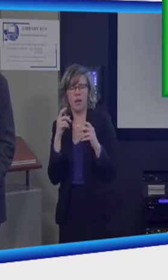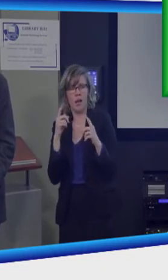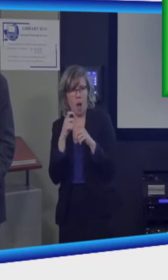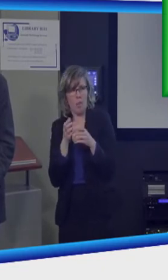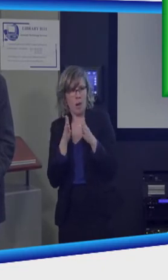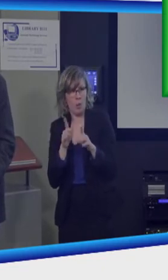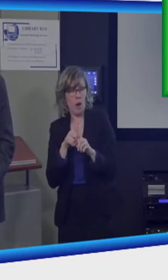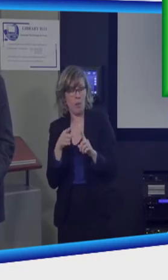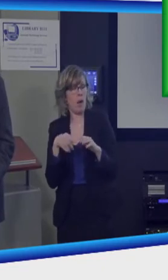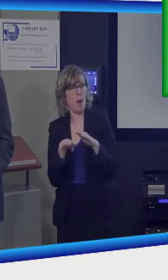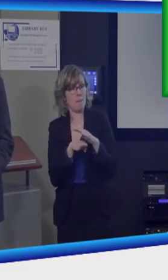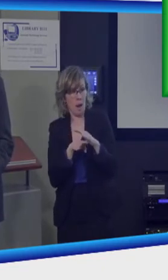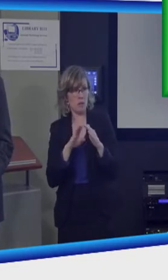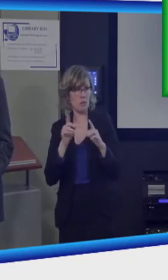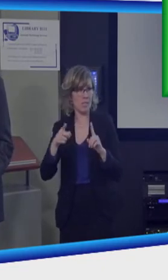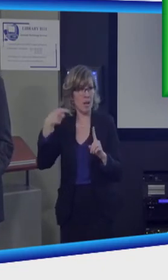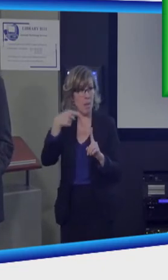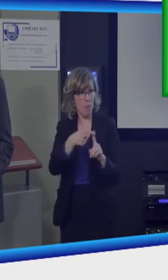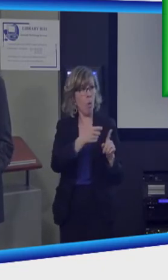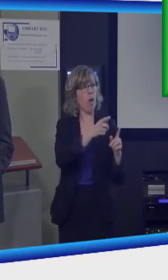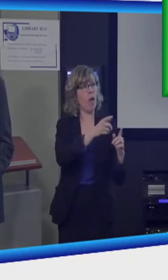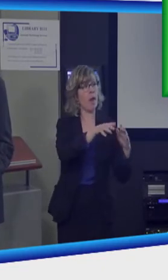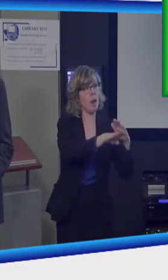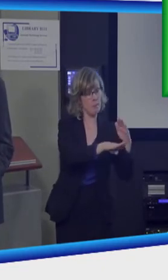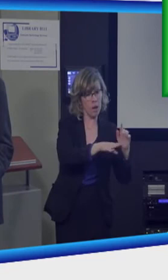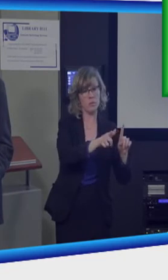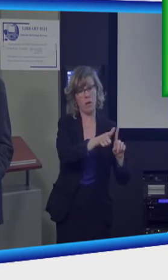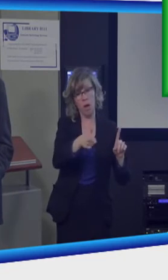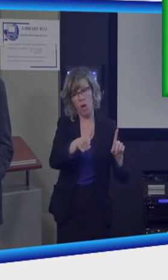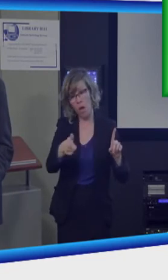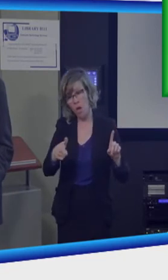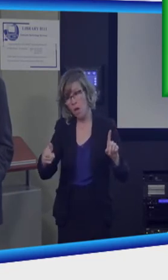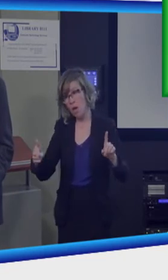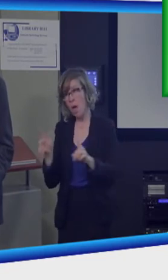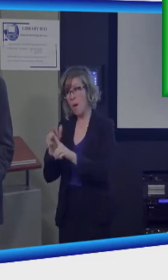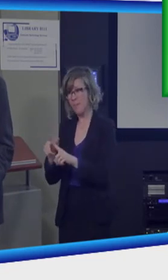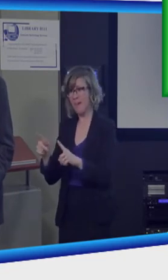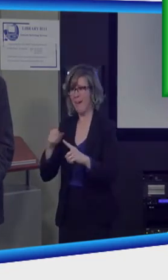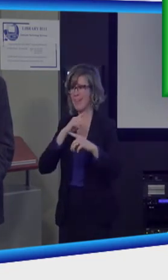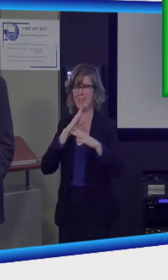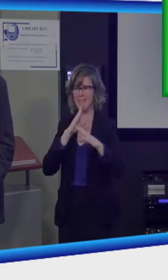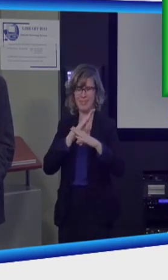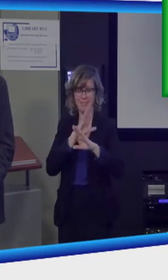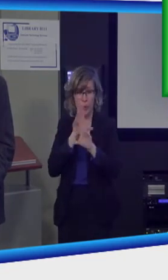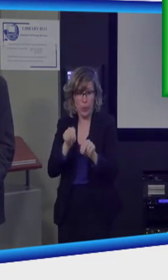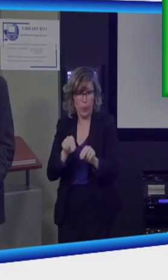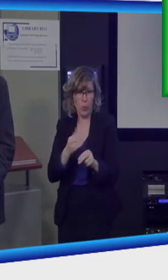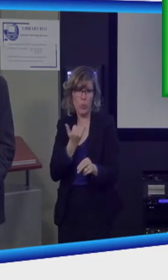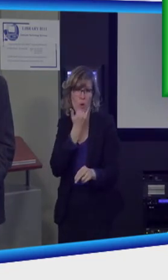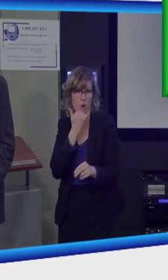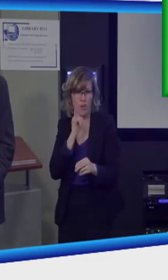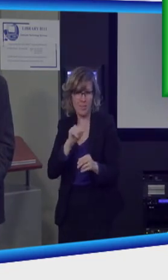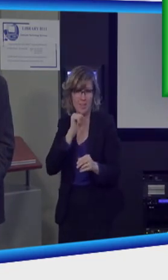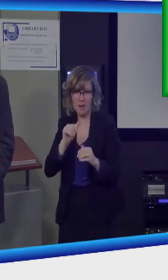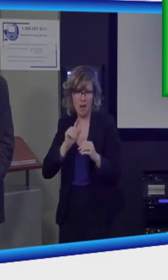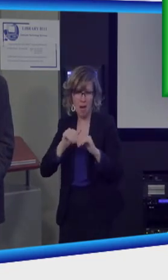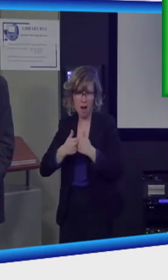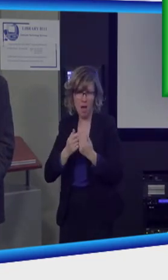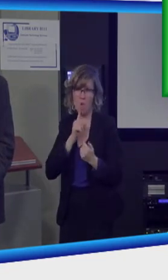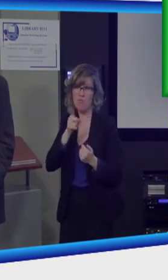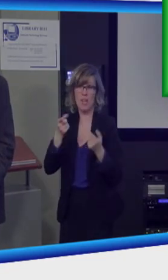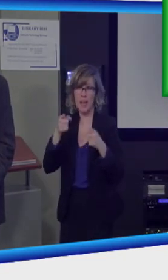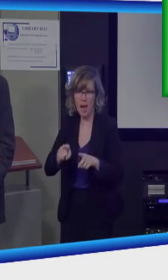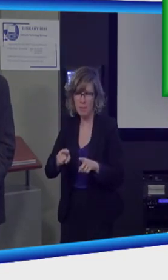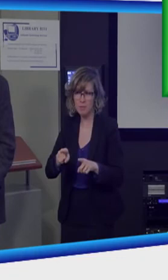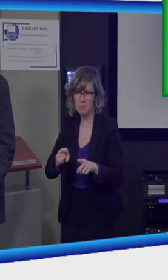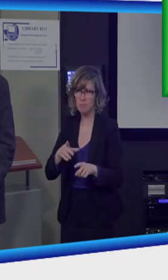this view is just wrong. It's not the way things really happen. And so if this is wrong, then what's